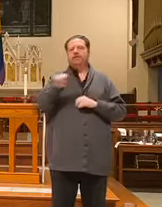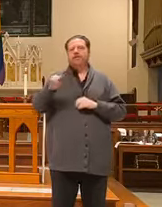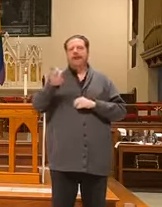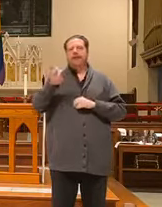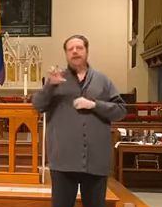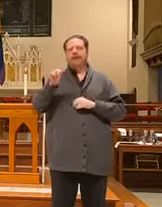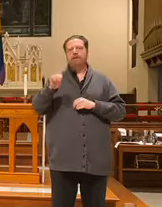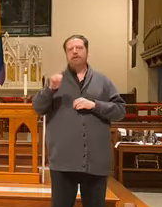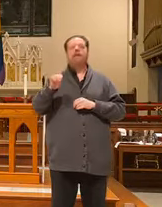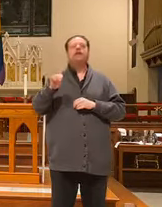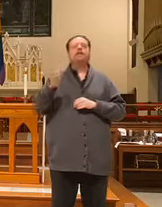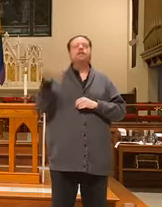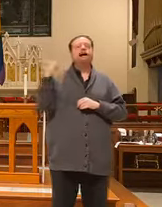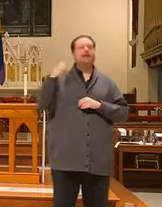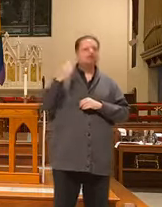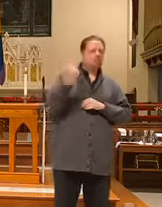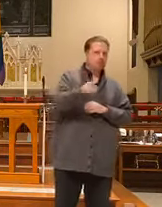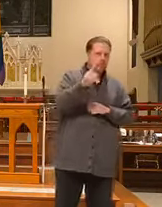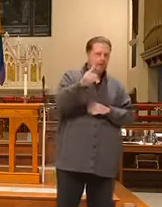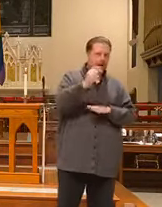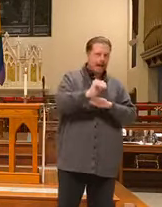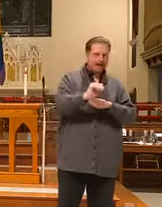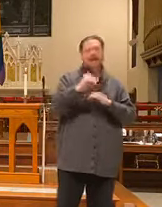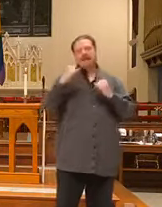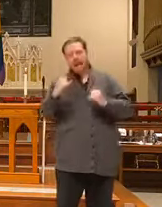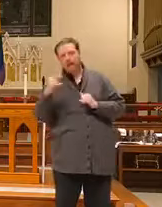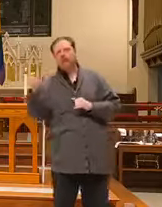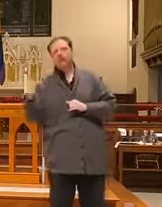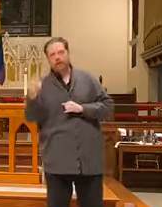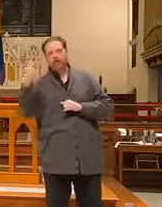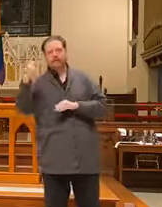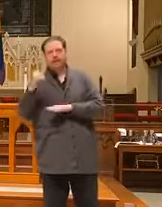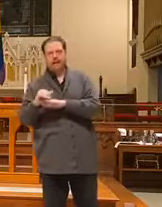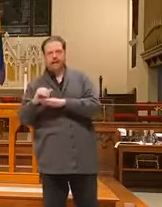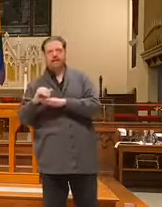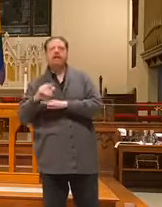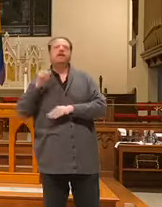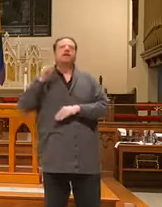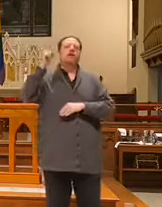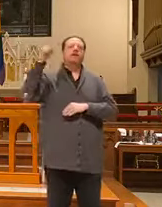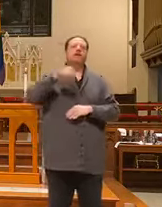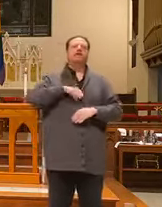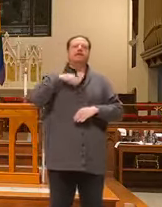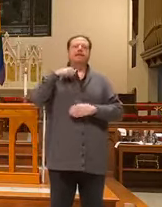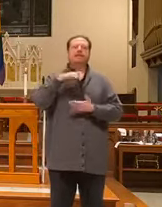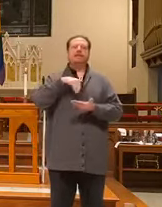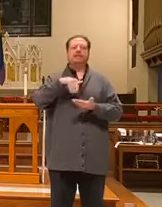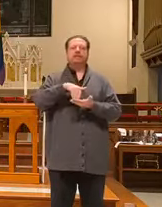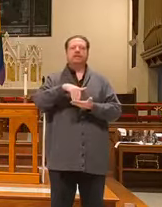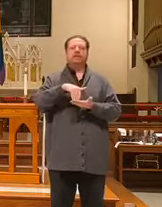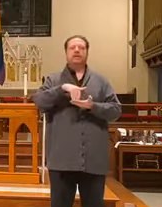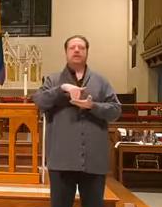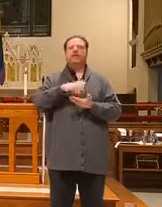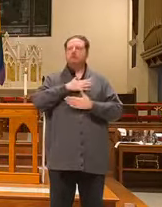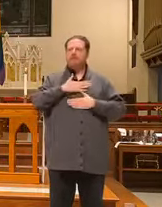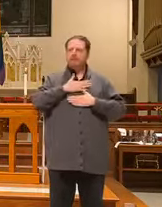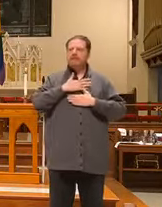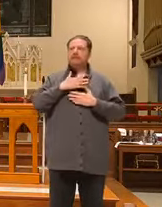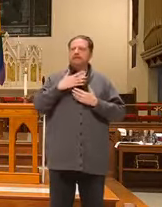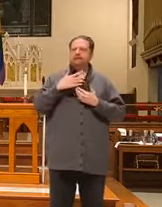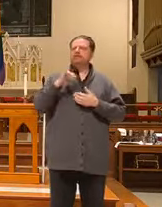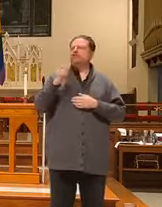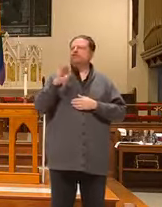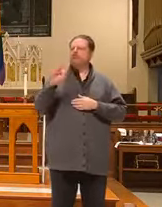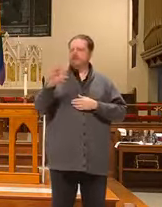in the past, we've had these on Tuesday nights, but they're going to be on Thursday nights. But we're going to be over at the Dignity Center. So please make yourself available. Jeff,